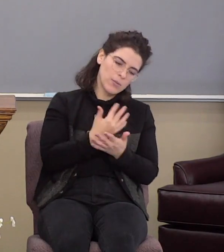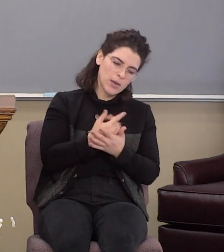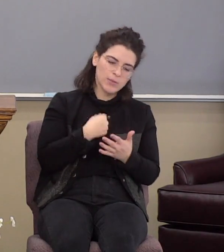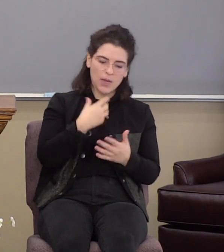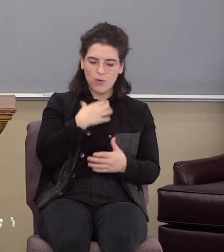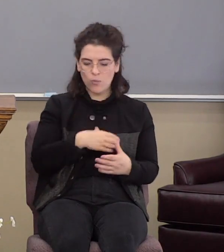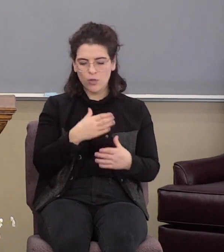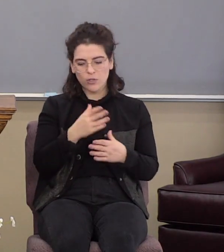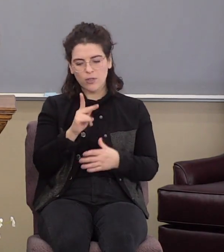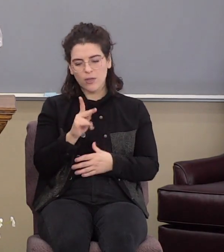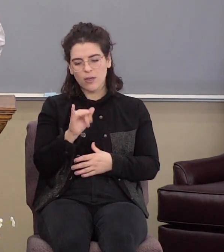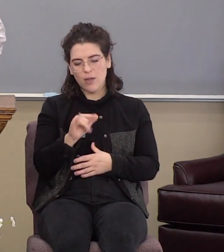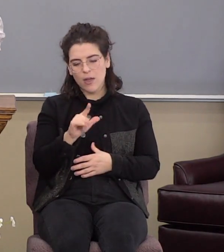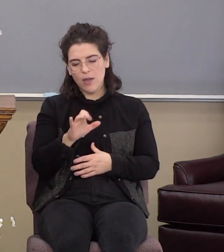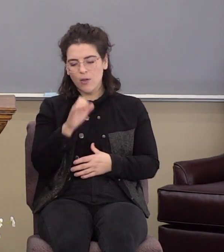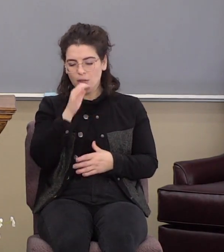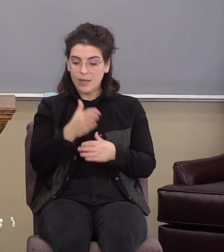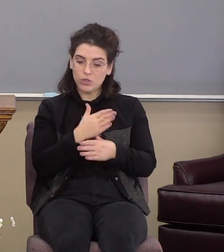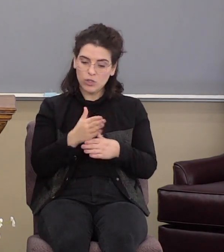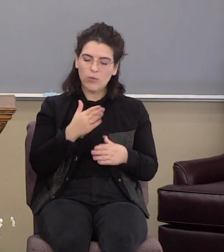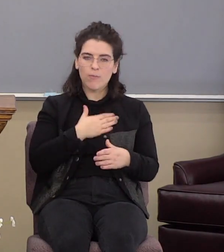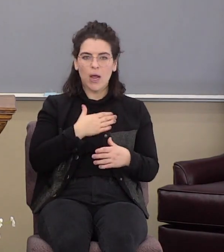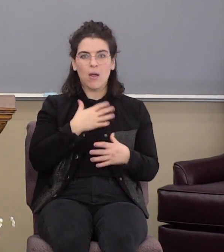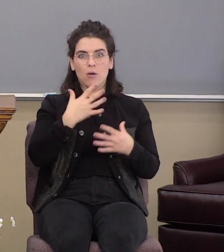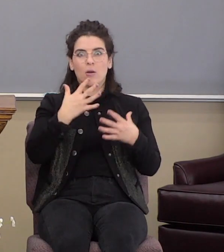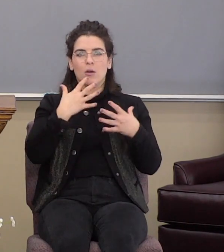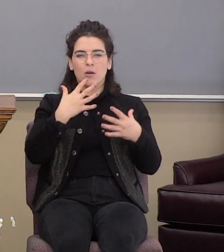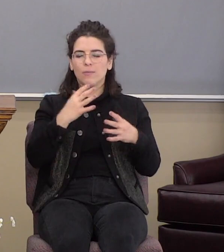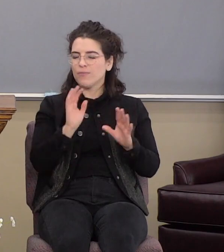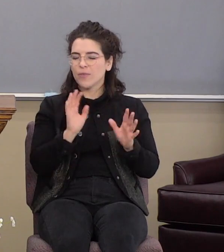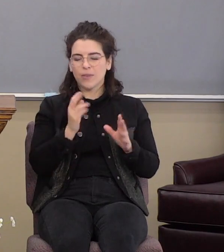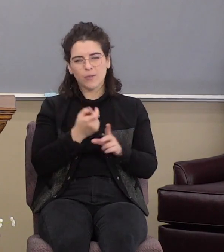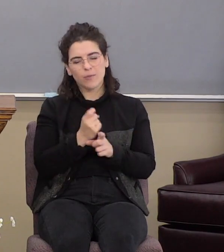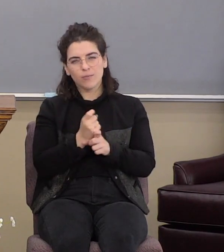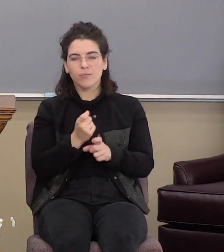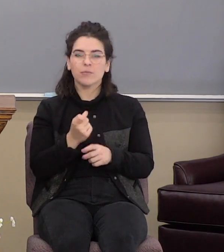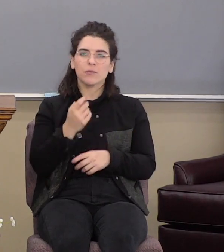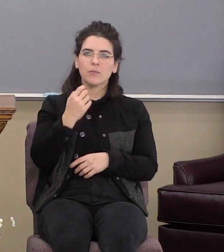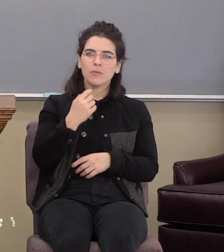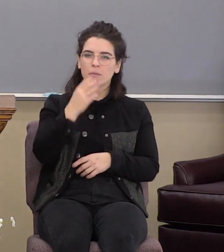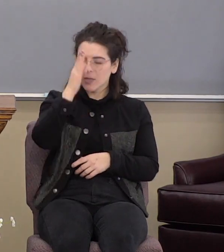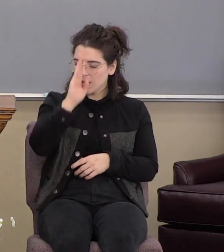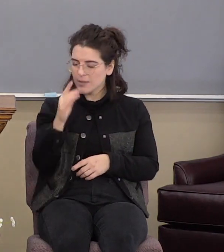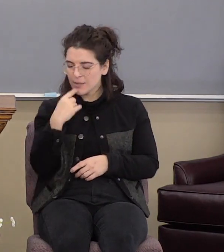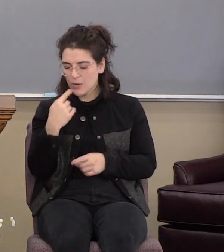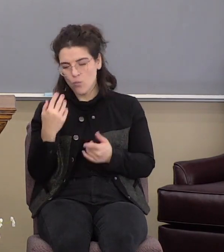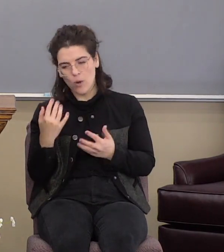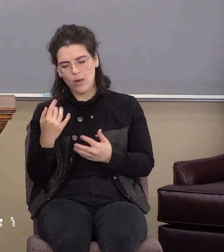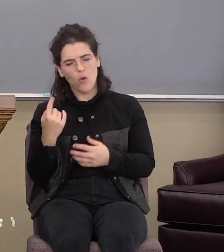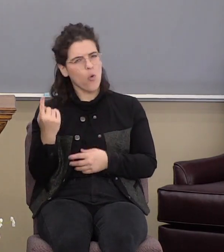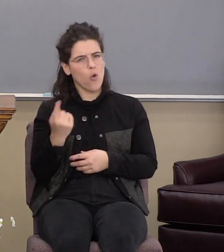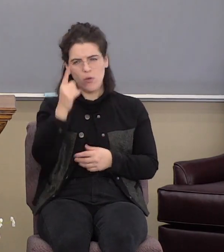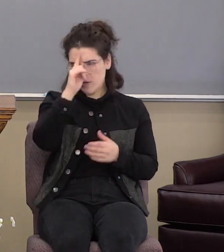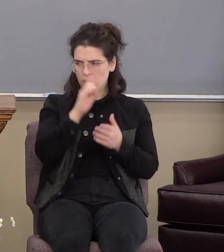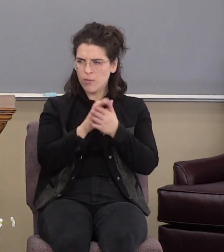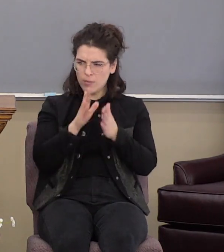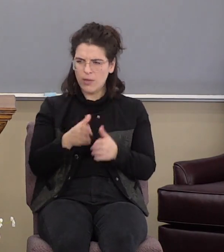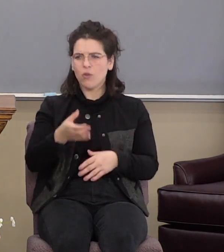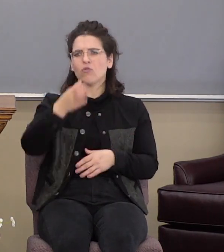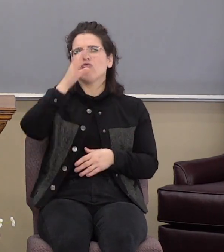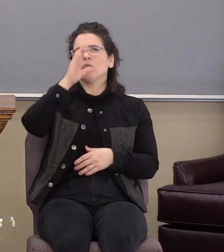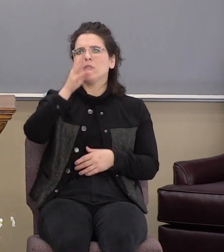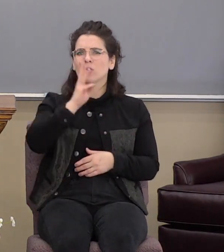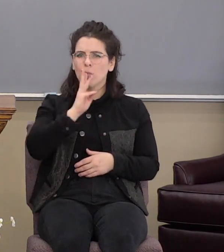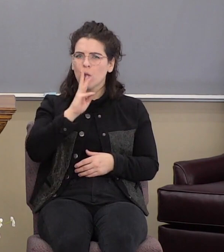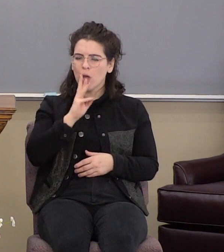oxygen, but I'm just kidding. You understand? Does God say, wait a minute, only the believer gets to drink water